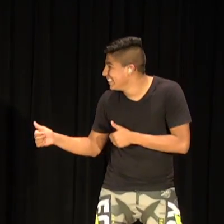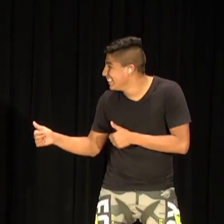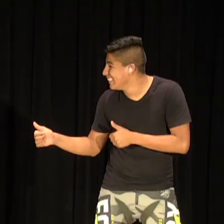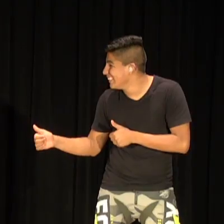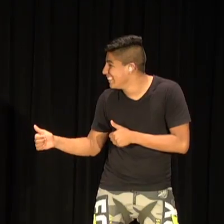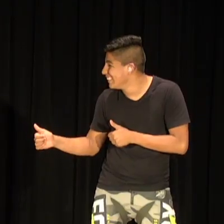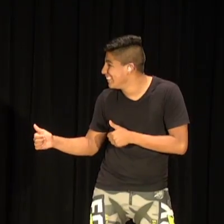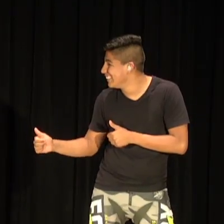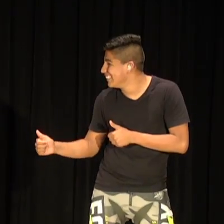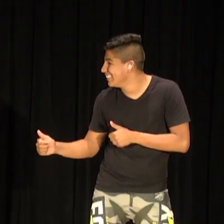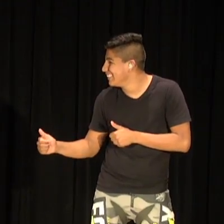Great.